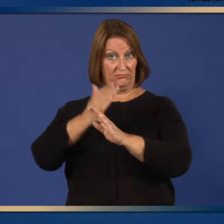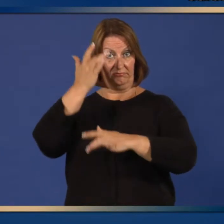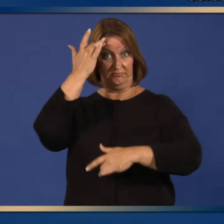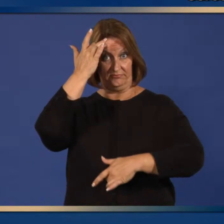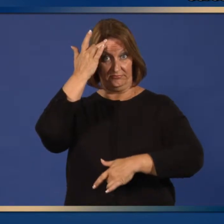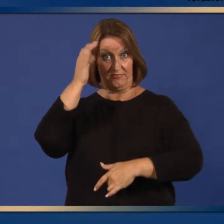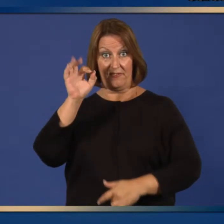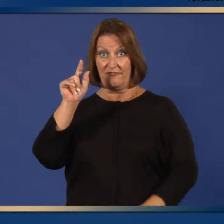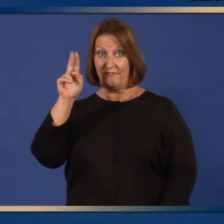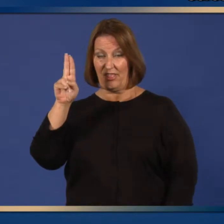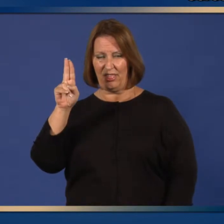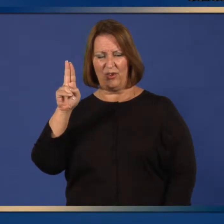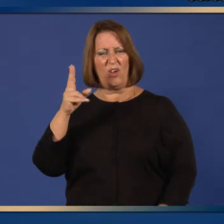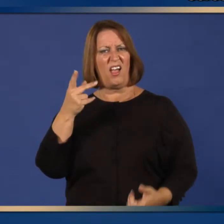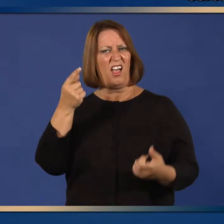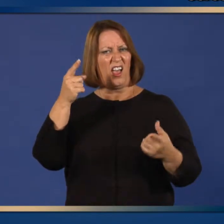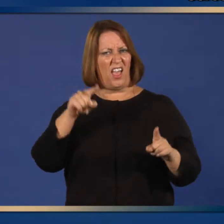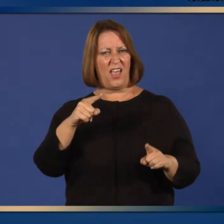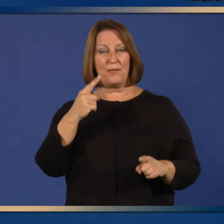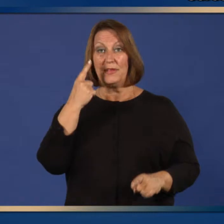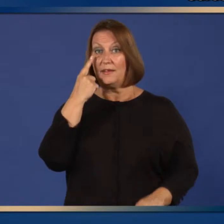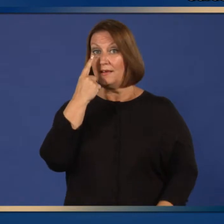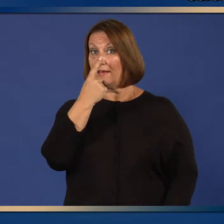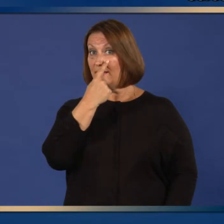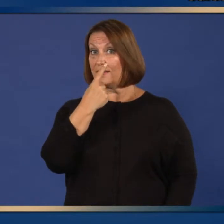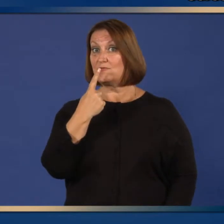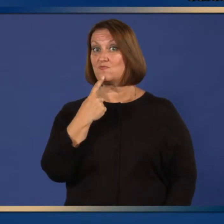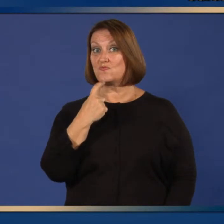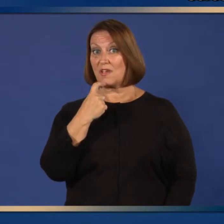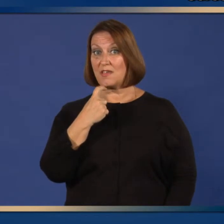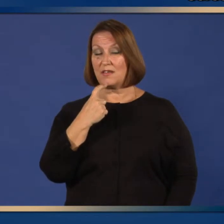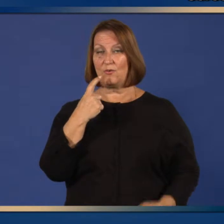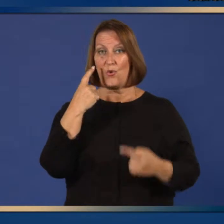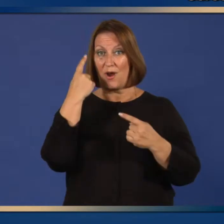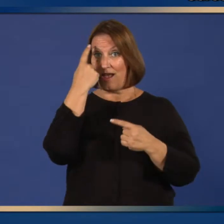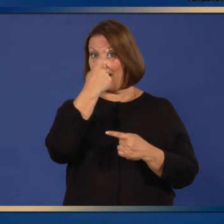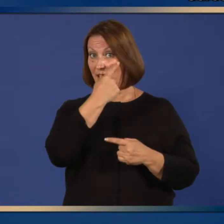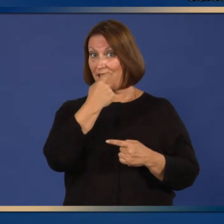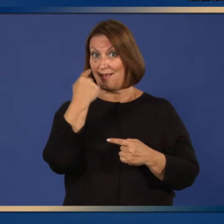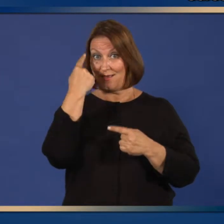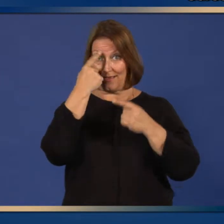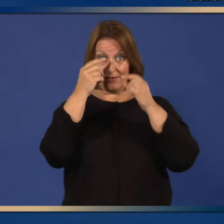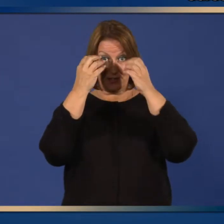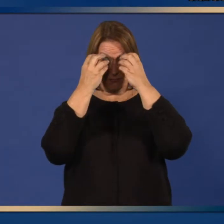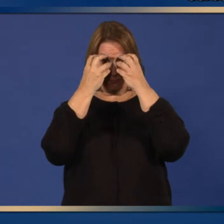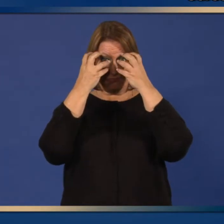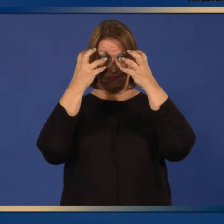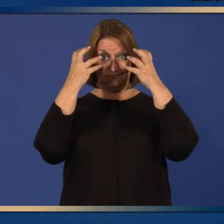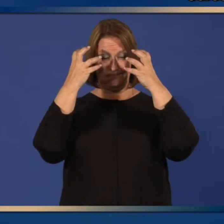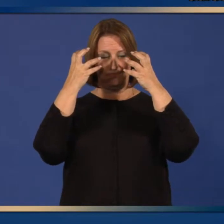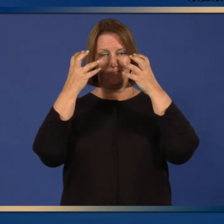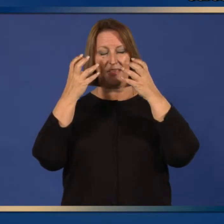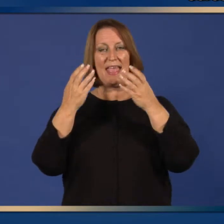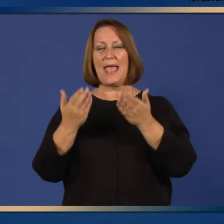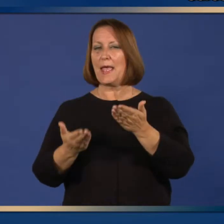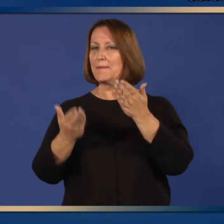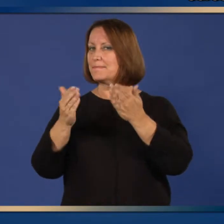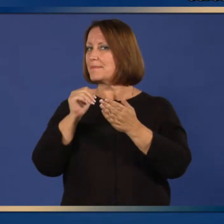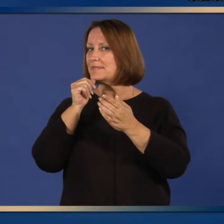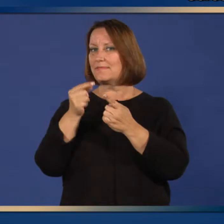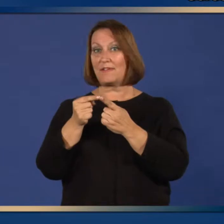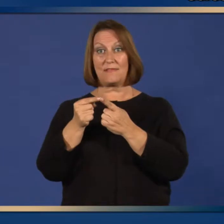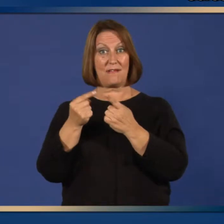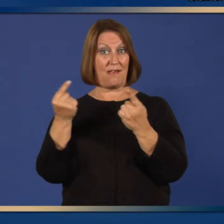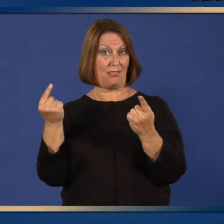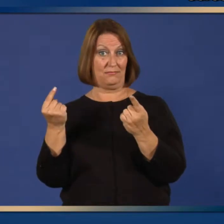following vaccination with inactivated injectable influenza vaccine is most likely a